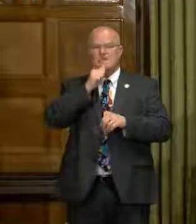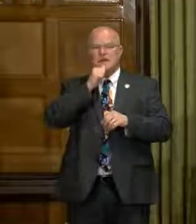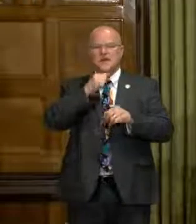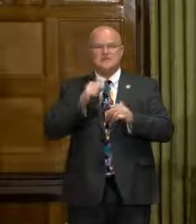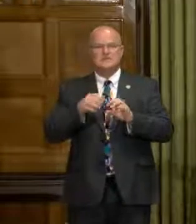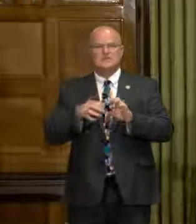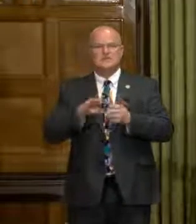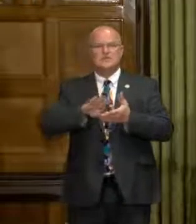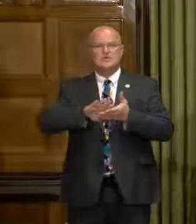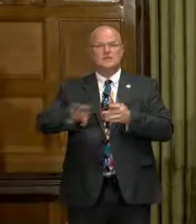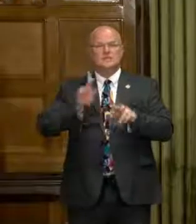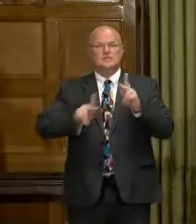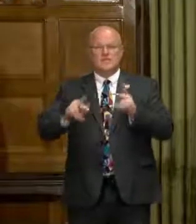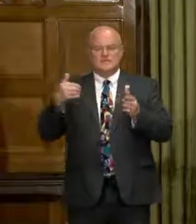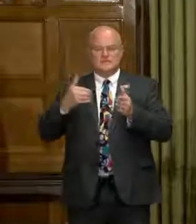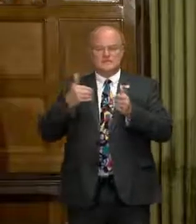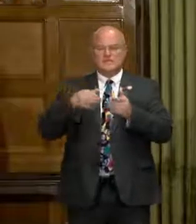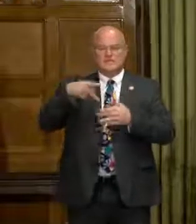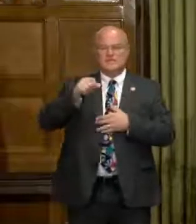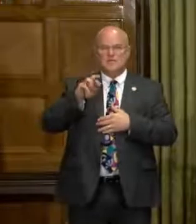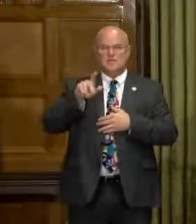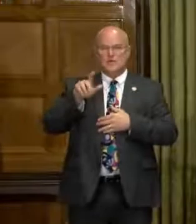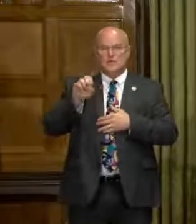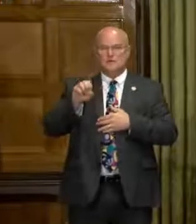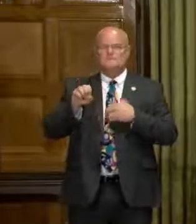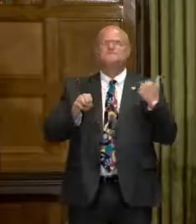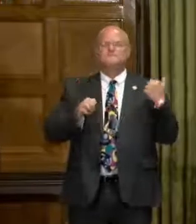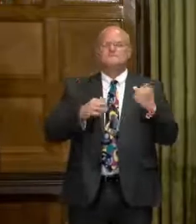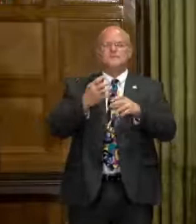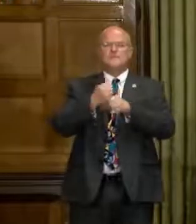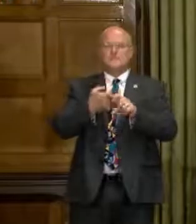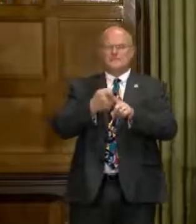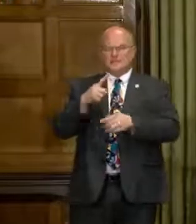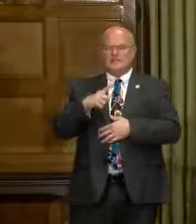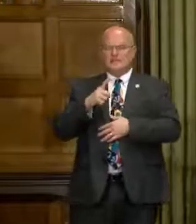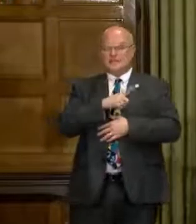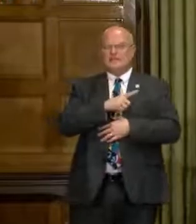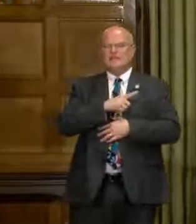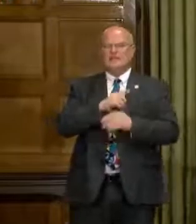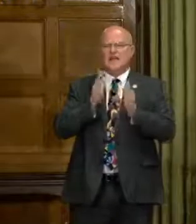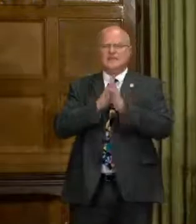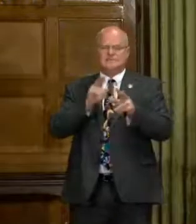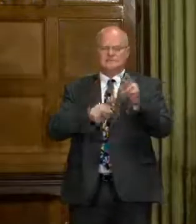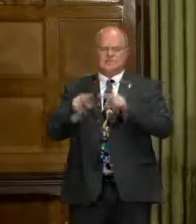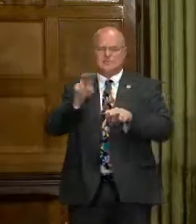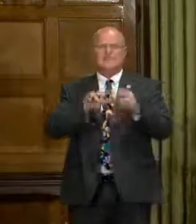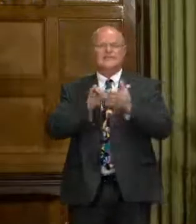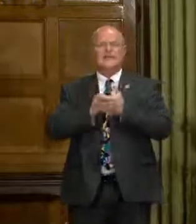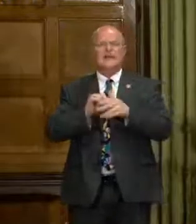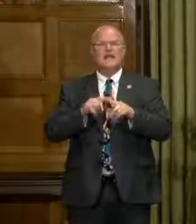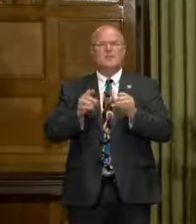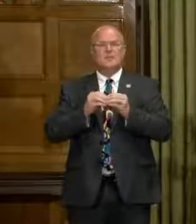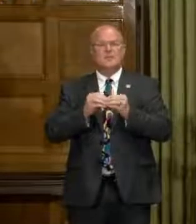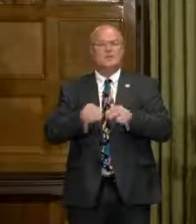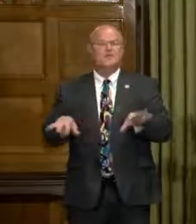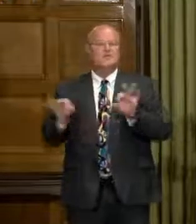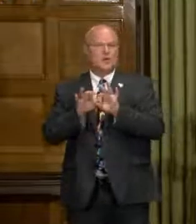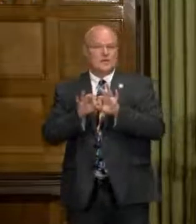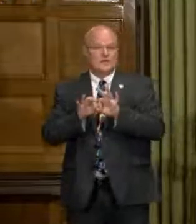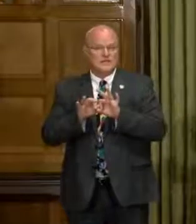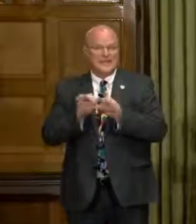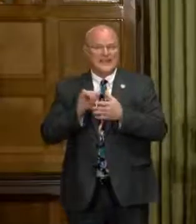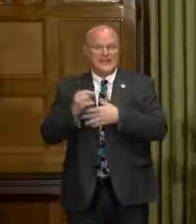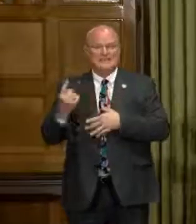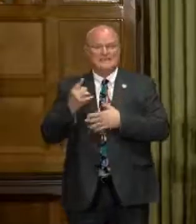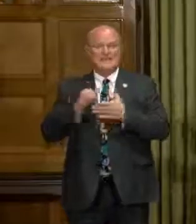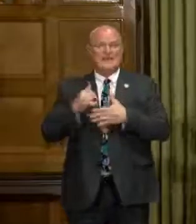for those nearing parole? I've received a letter from legislators asking me to look at that, but more importantly,